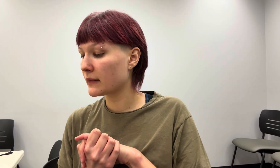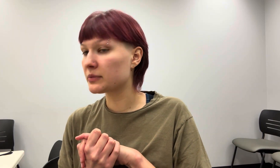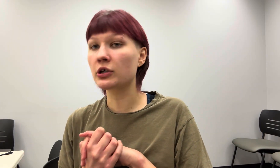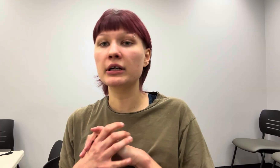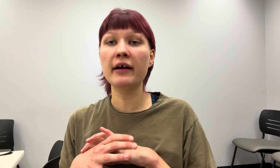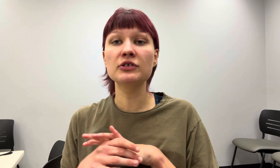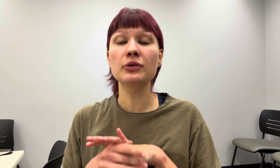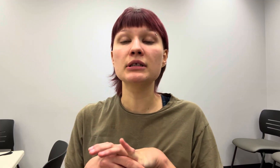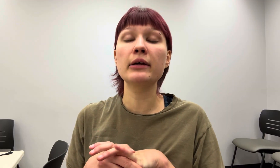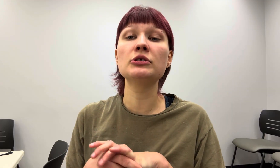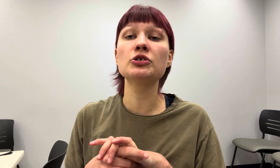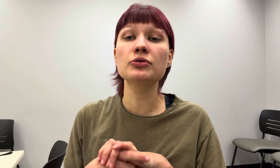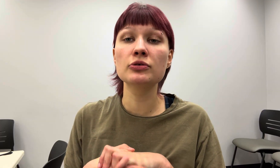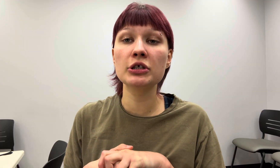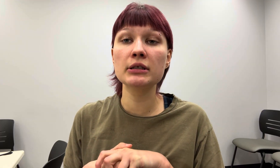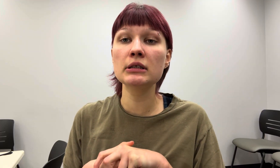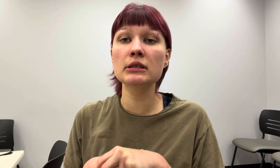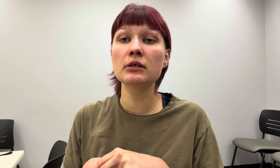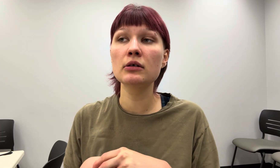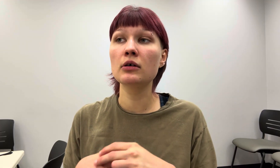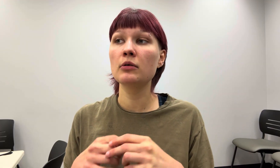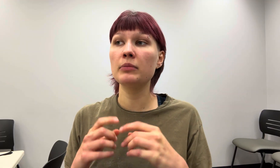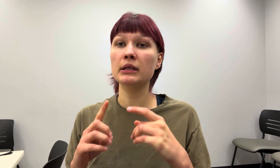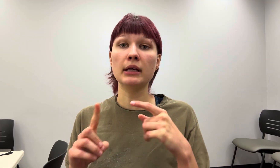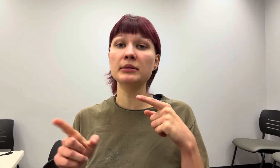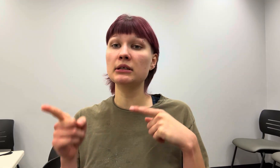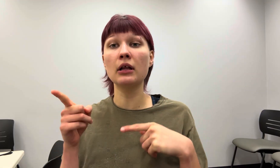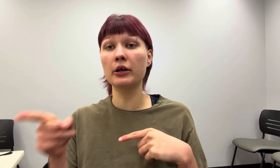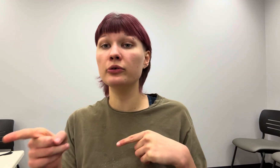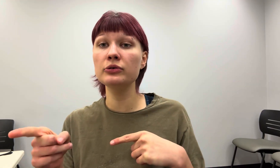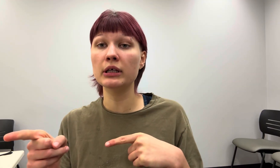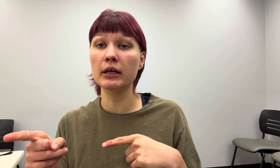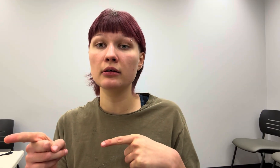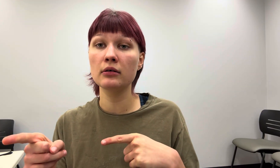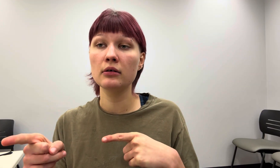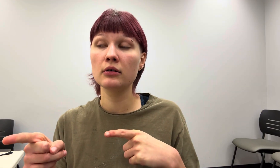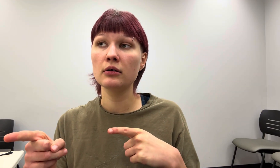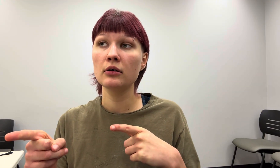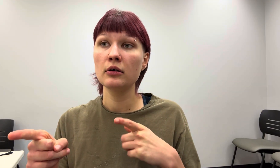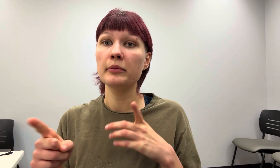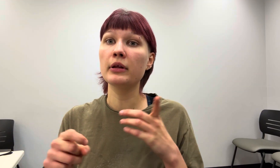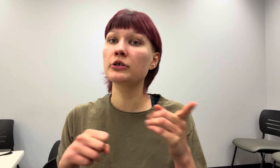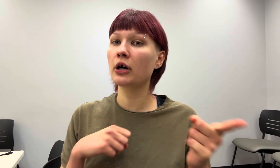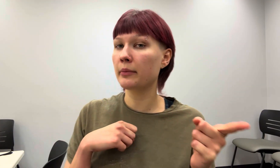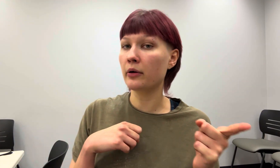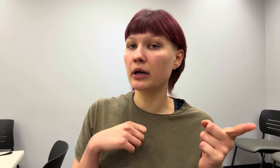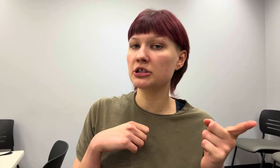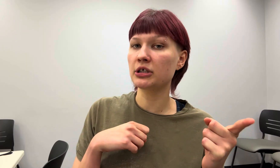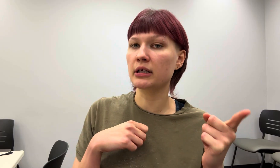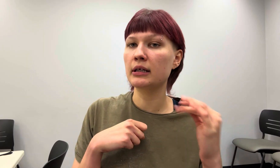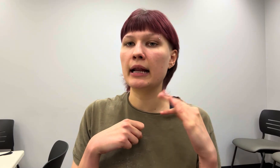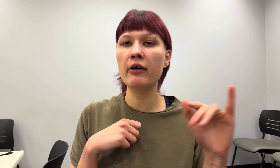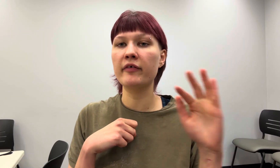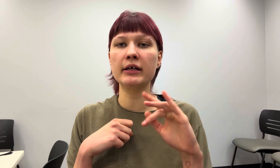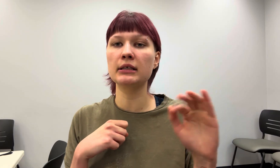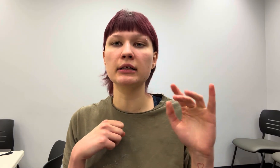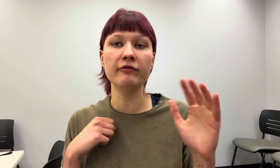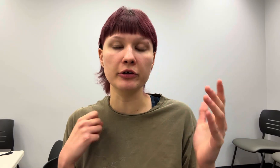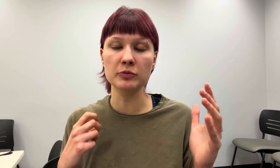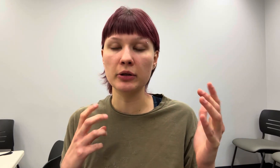starting to have source language intrusions because I'm still on oozing. They're talking about gushing. Now I've accidentally fingerspelled